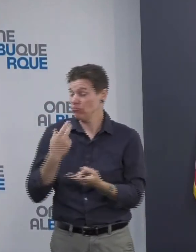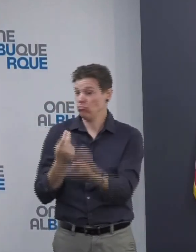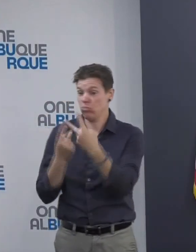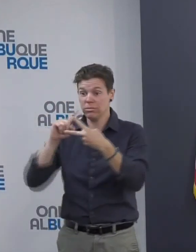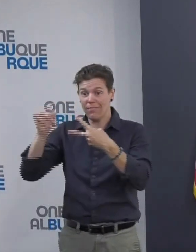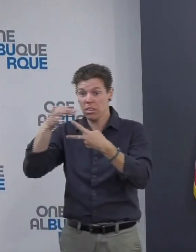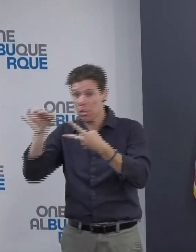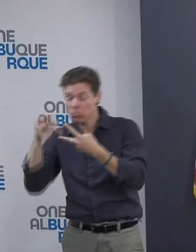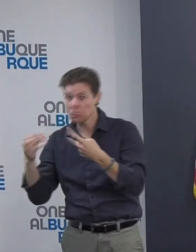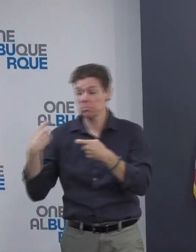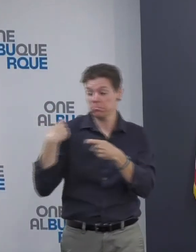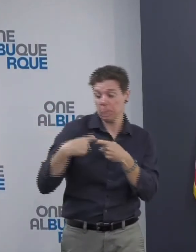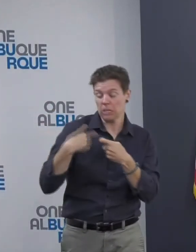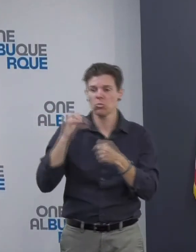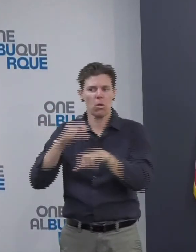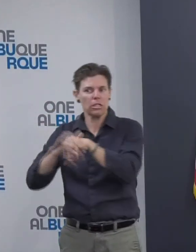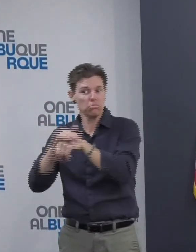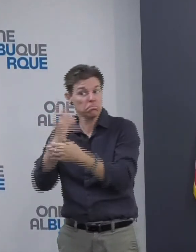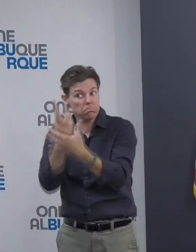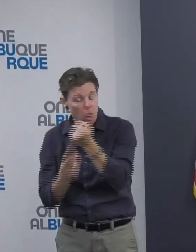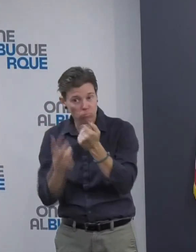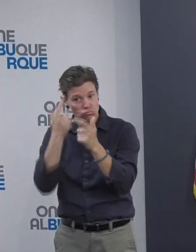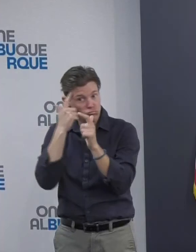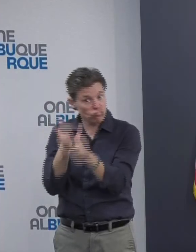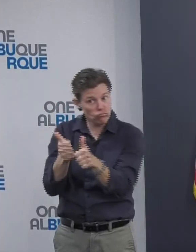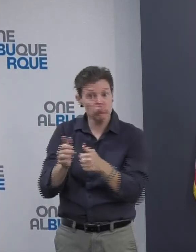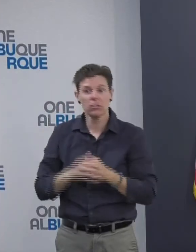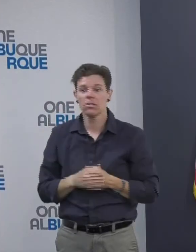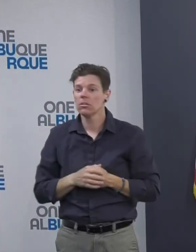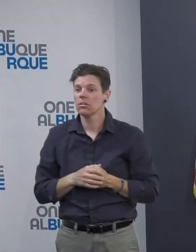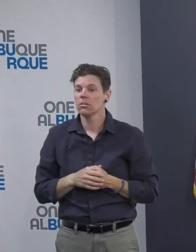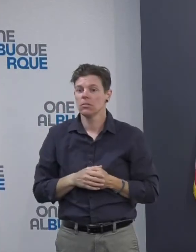you can show up, but we'd prefer that you call